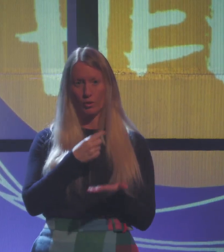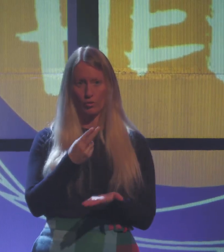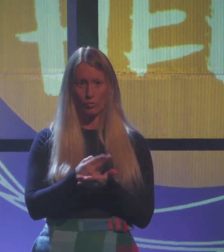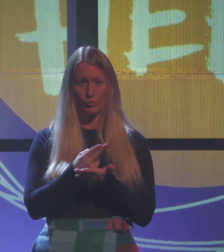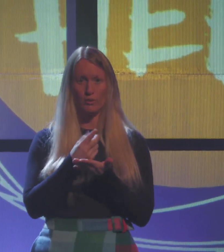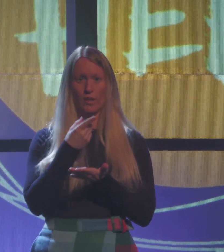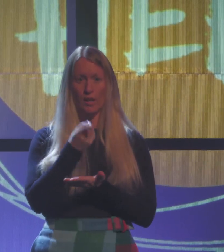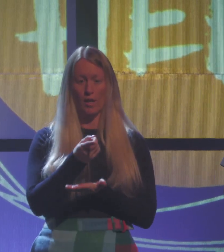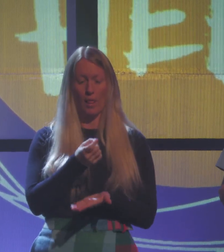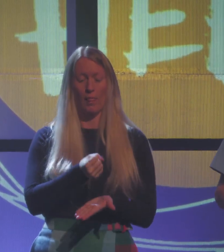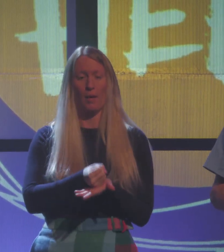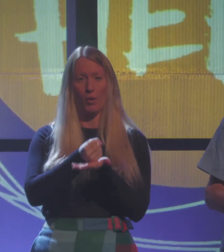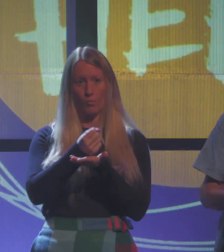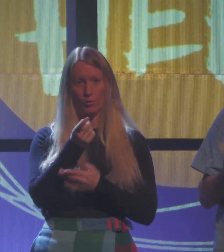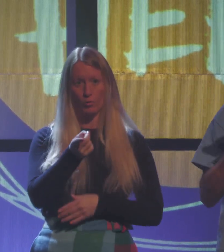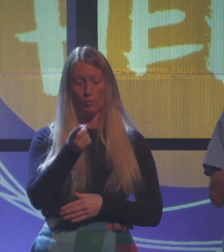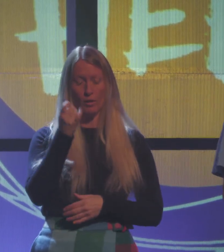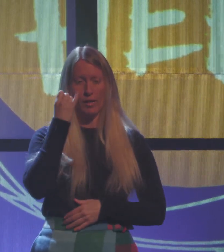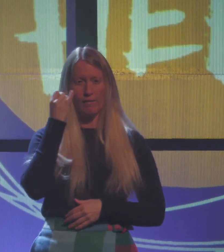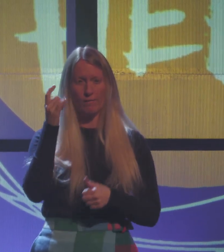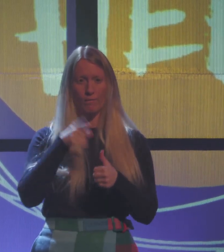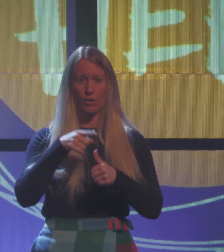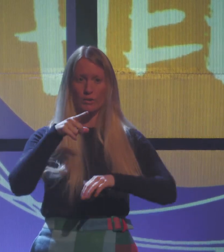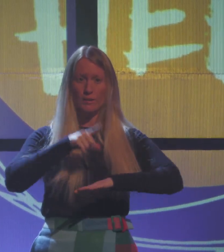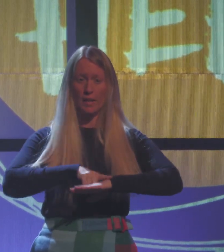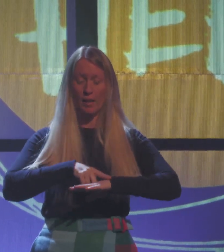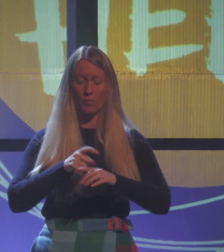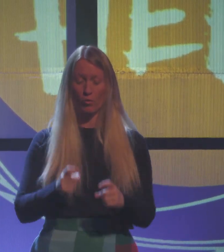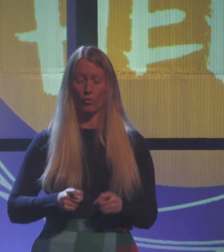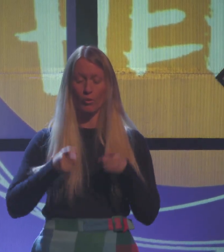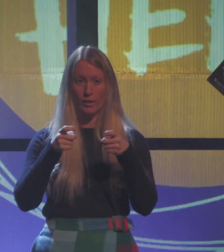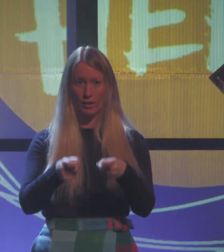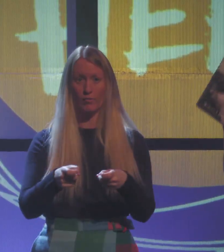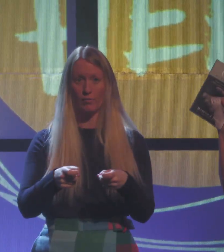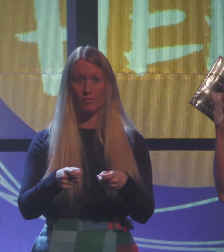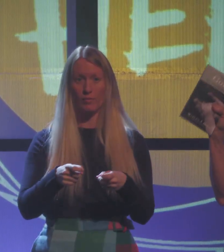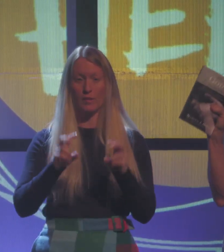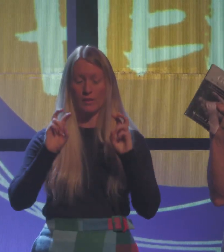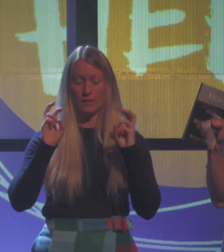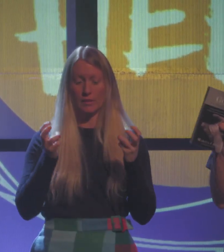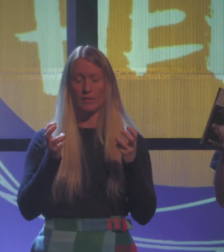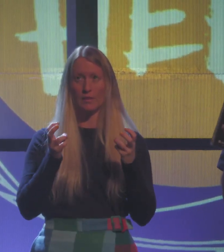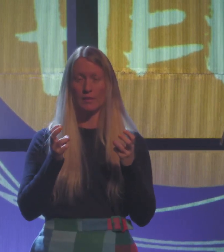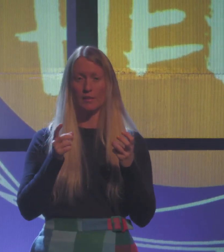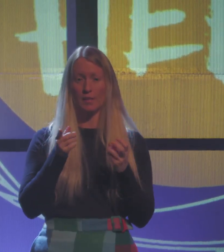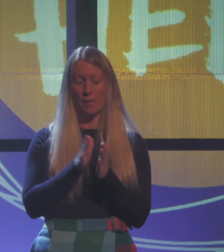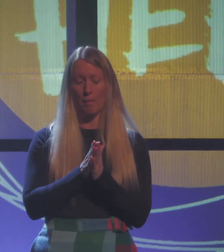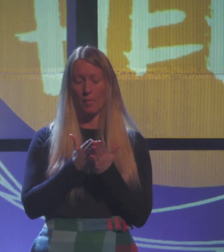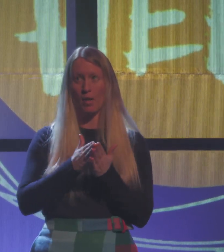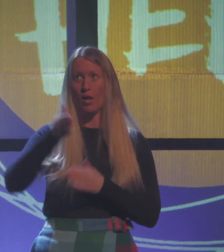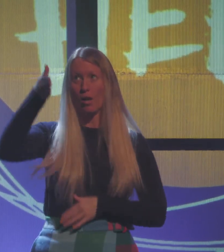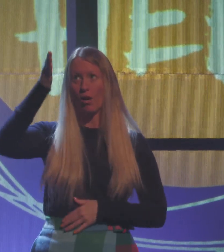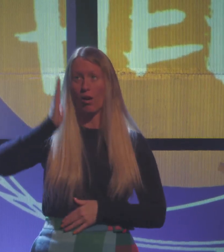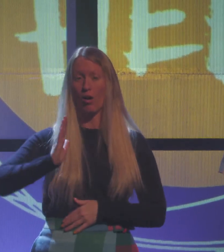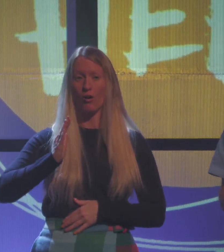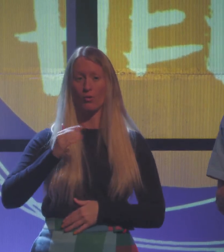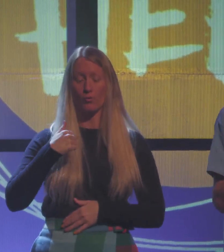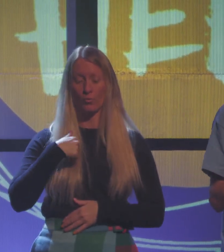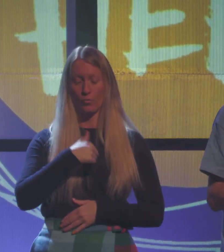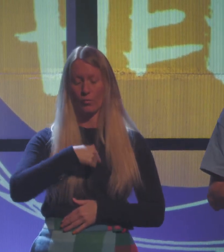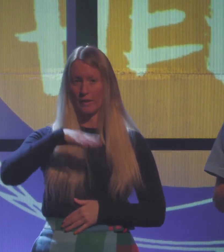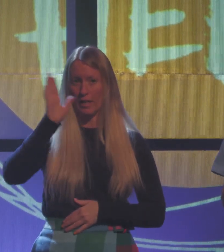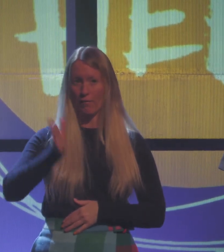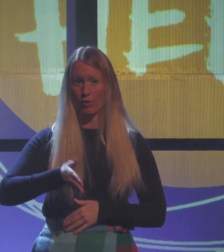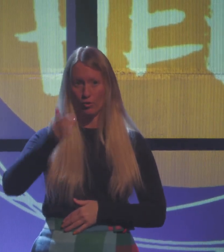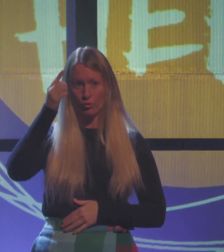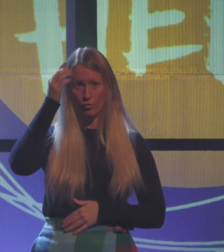first time with us this morning, we have a gift for you. It's a book called The God We Never Knew. It has been very helpful for